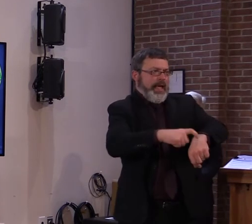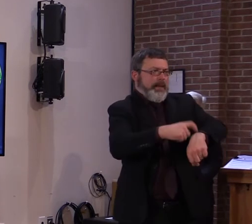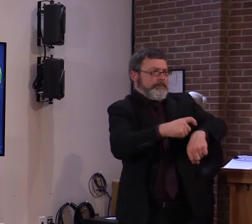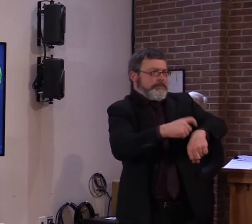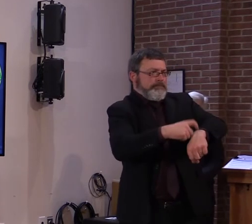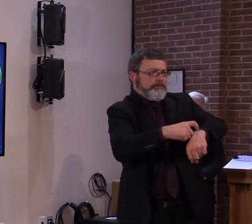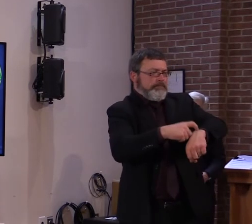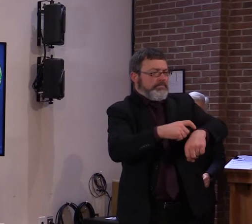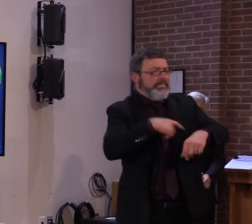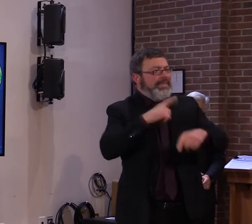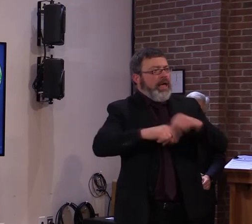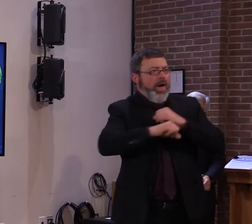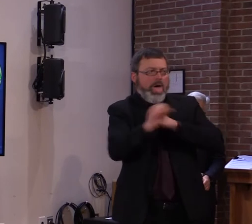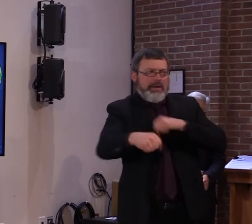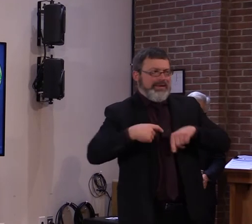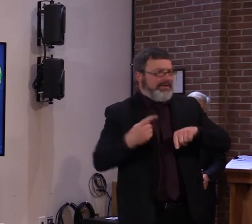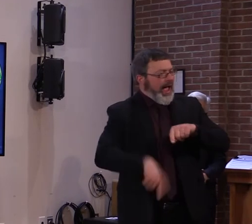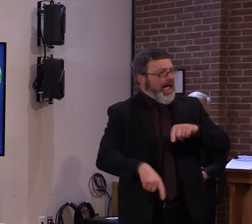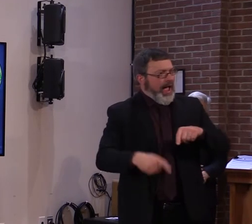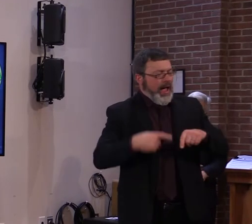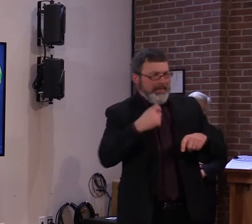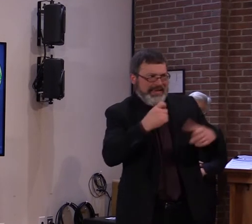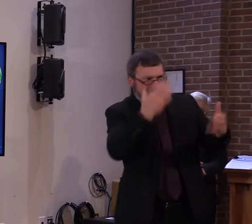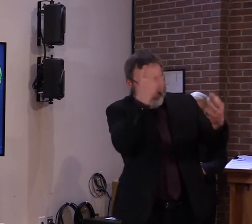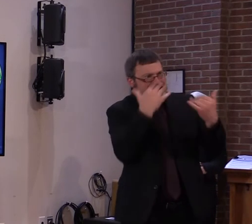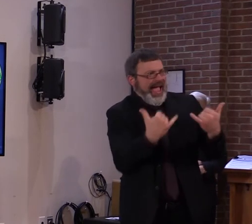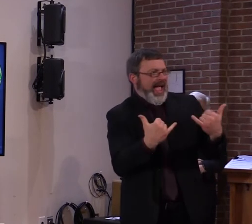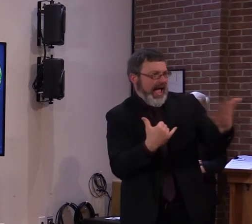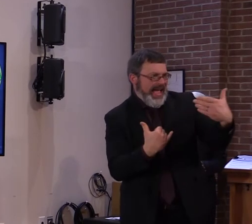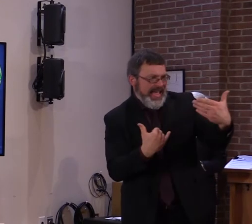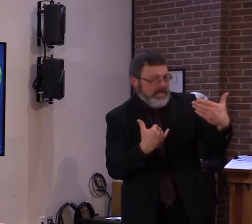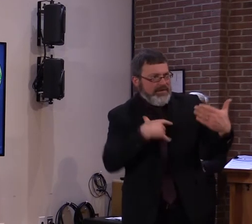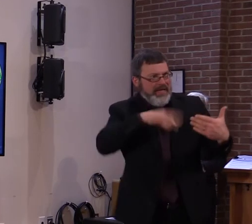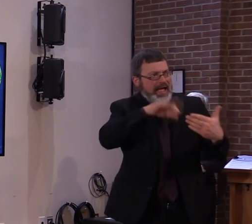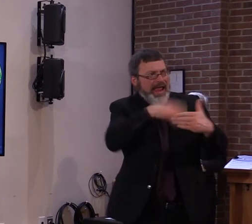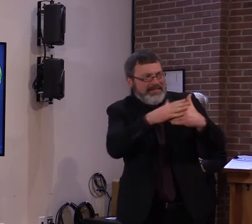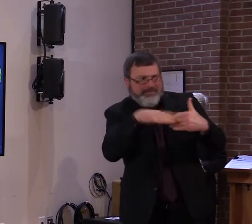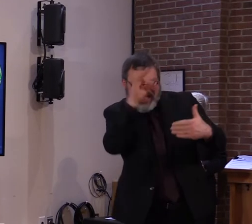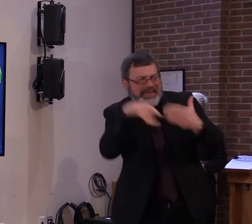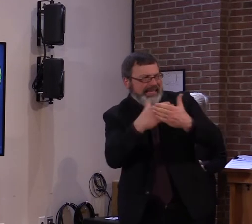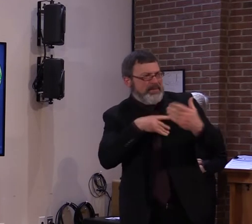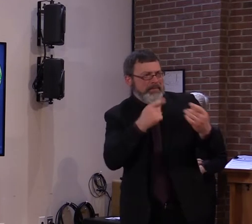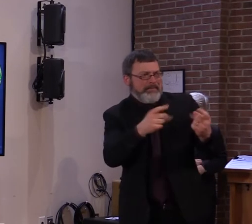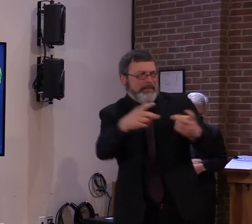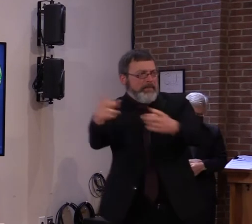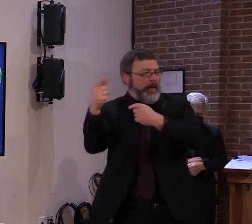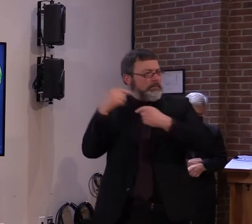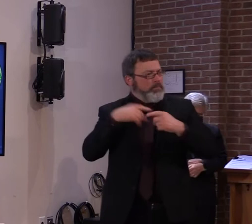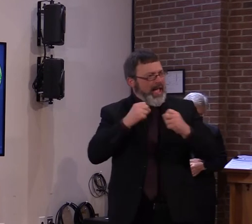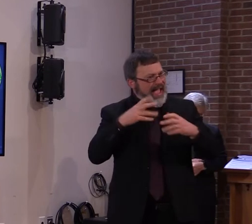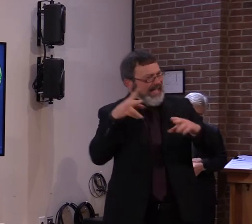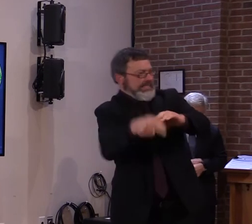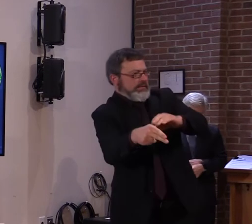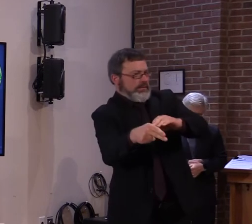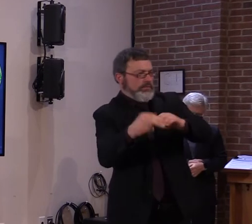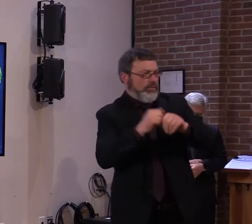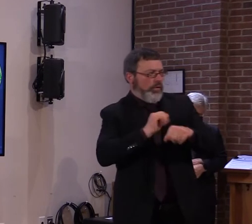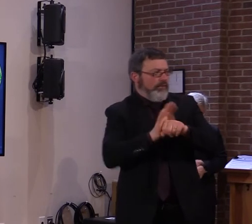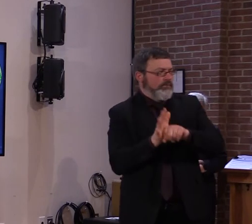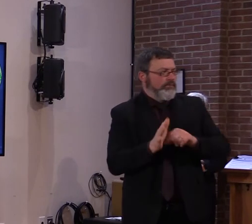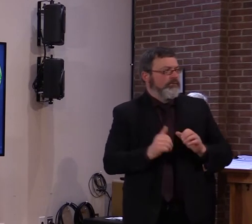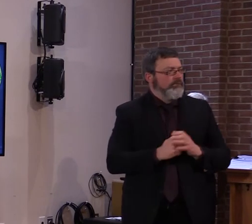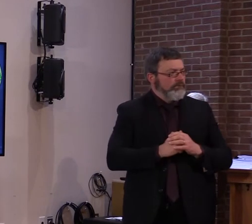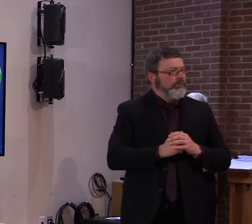we can only do it with your help. Avoiding social gatherings, limiting non-essential travel, quarantining